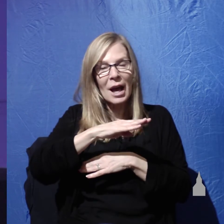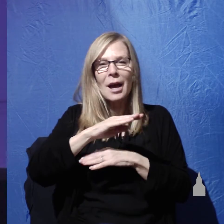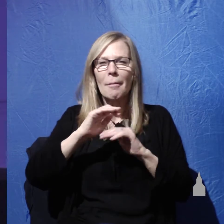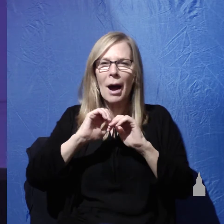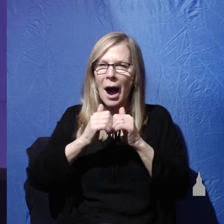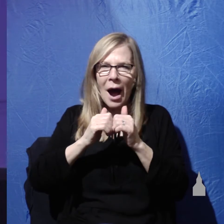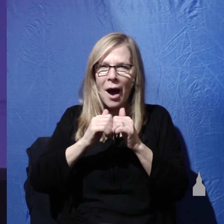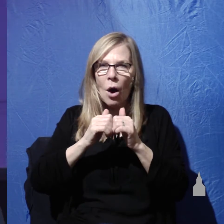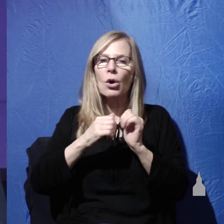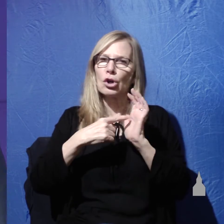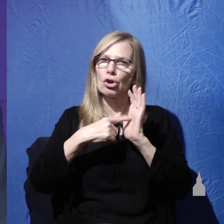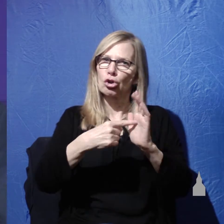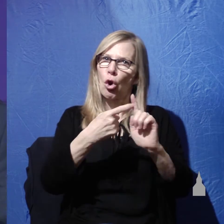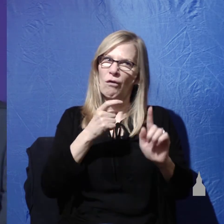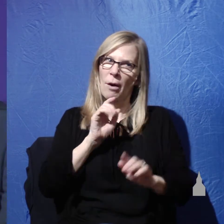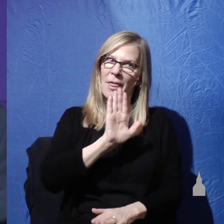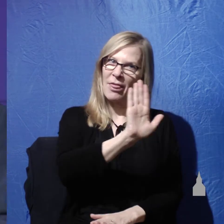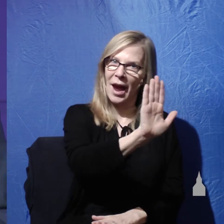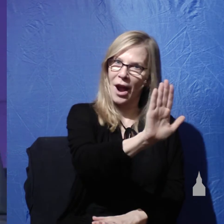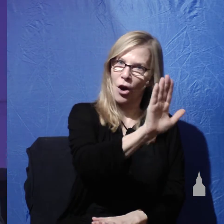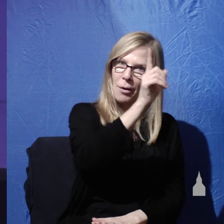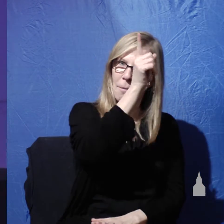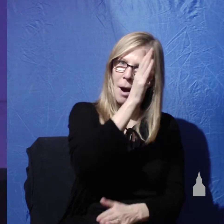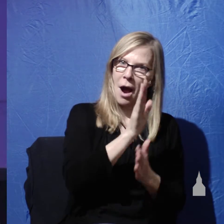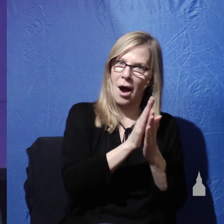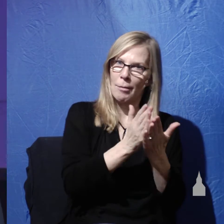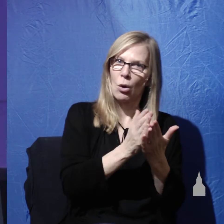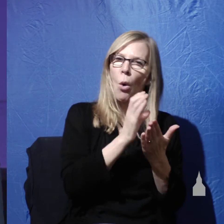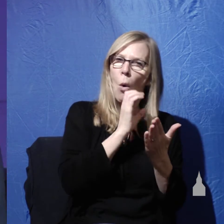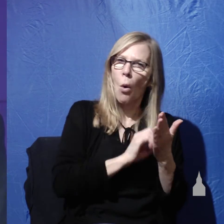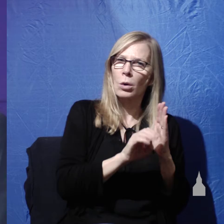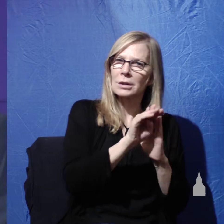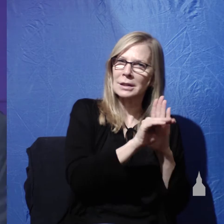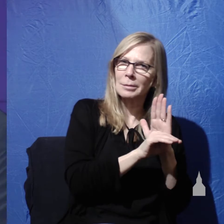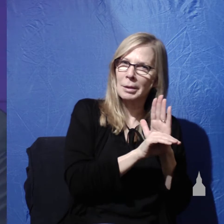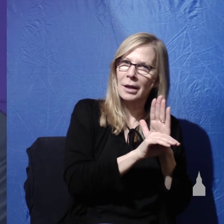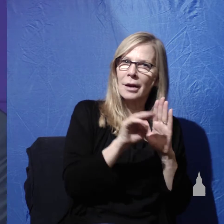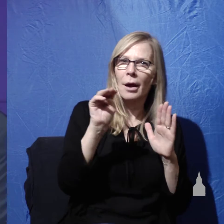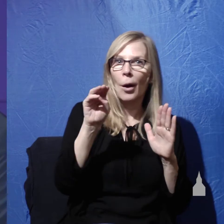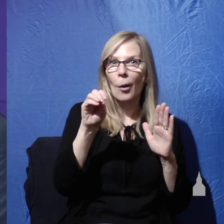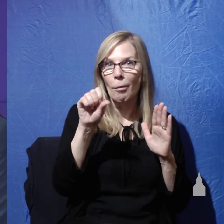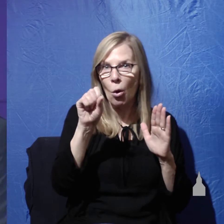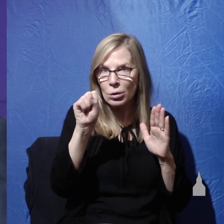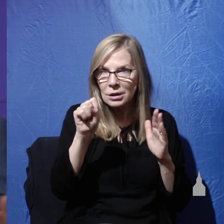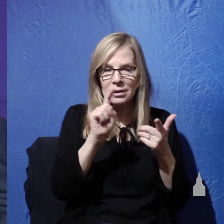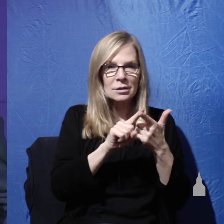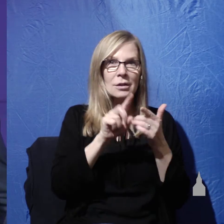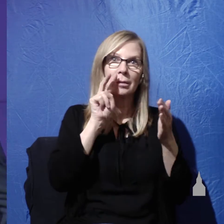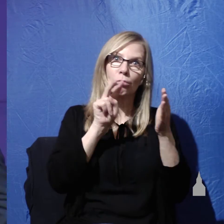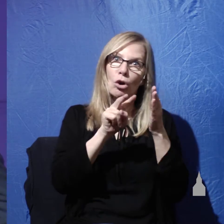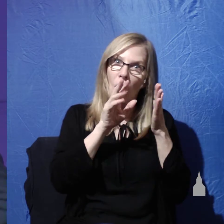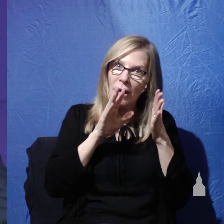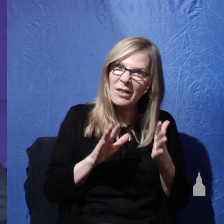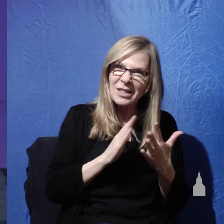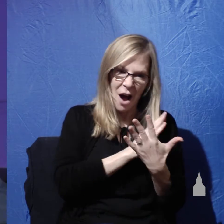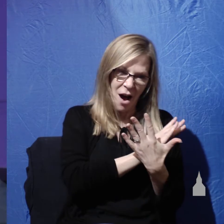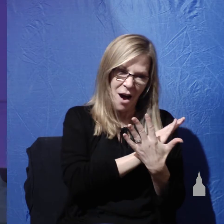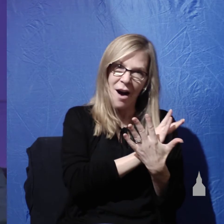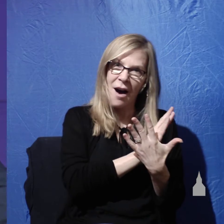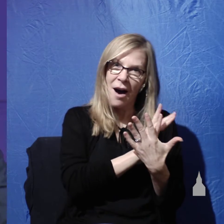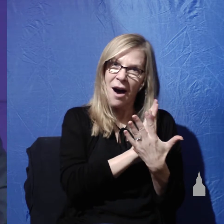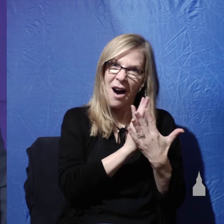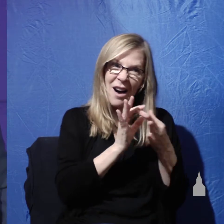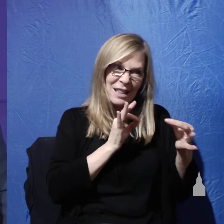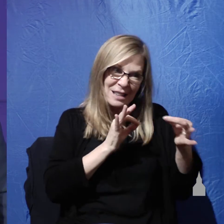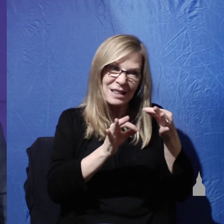from their own Bibles, the Old Testament, both the law of Moses and the prophets, all the messianic prophecies that